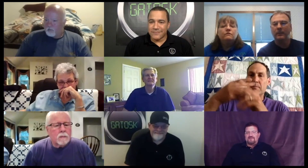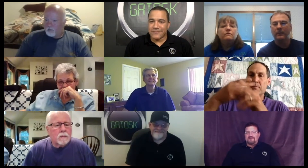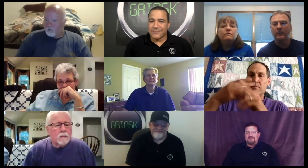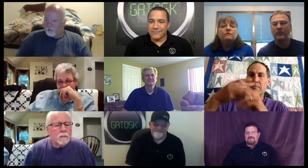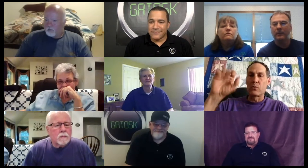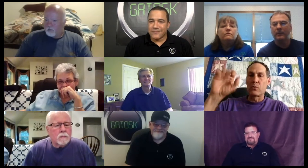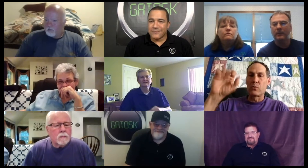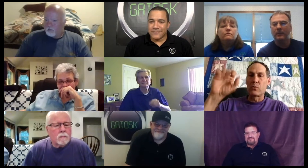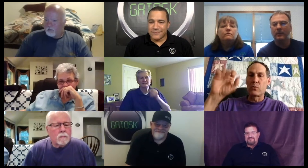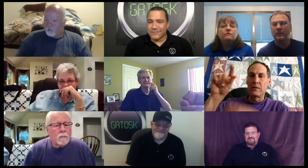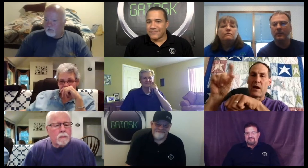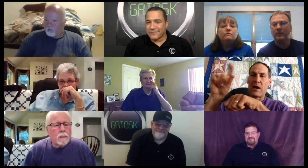Hi, my name is.